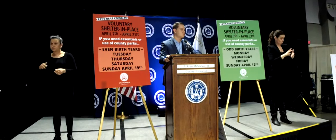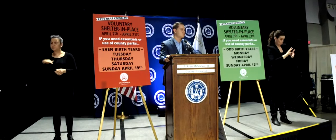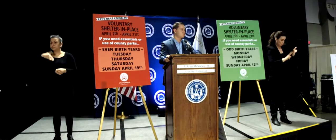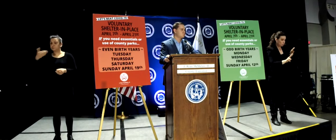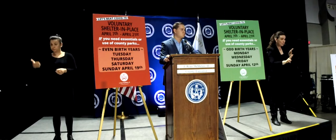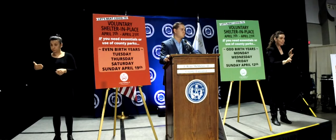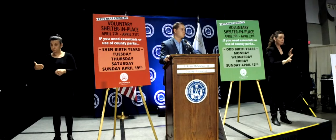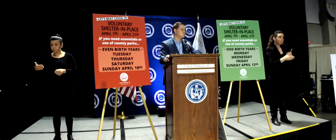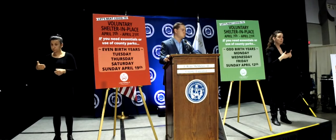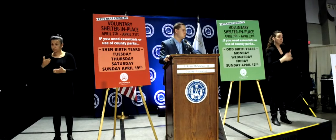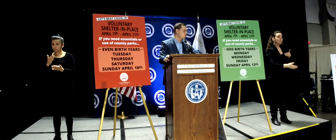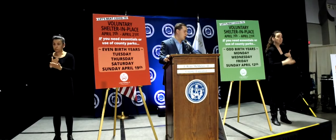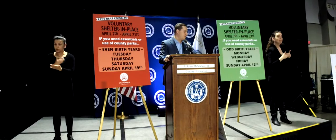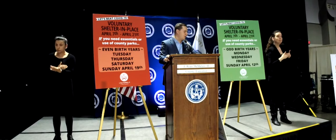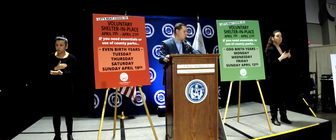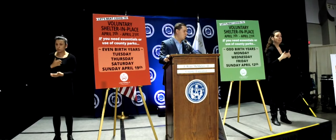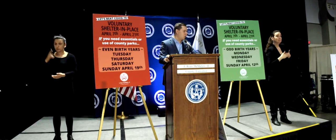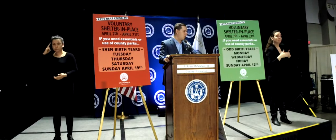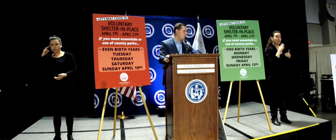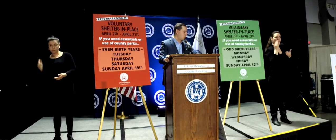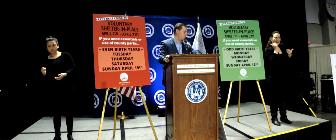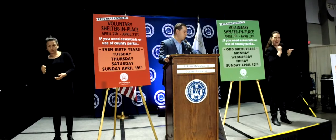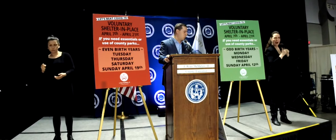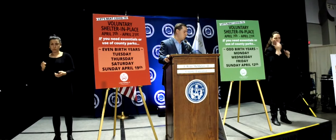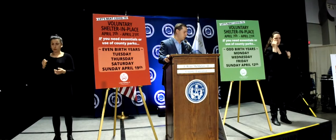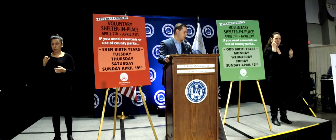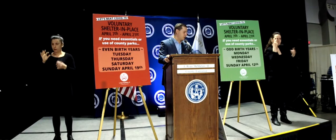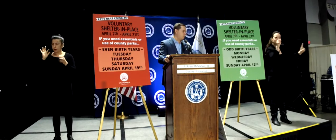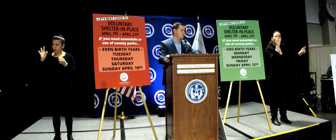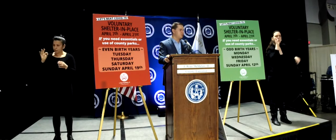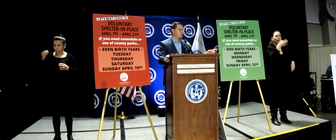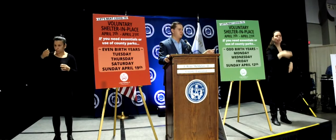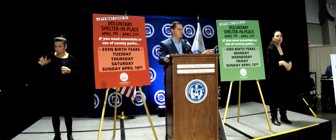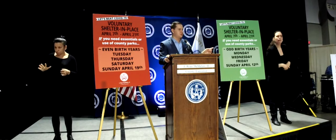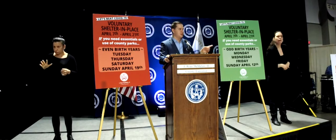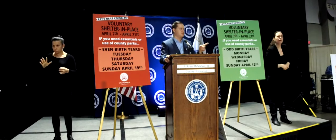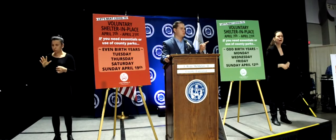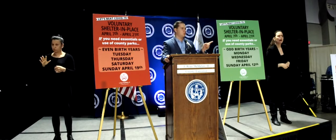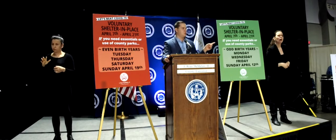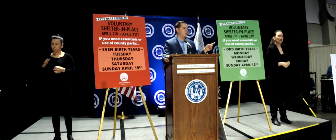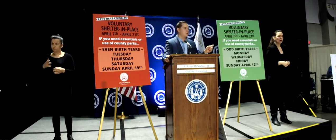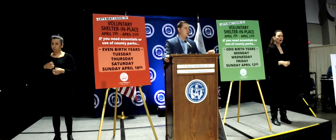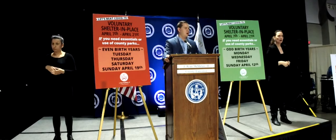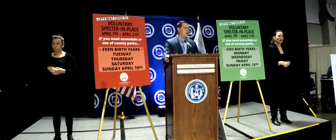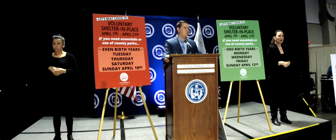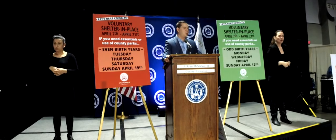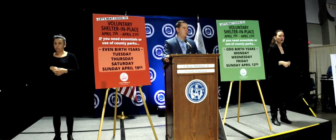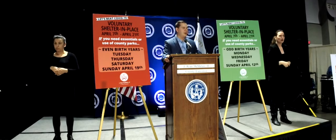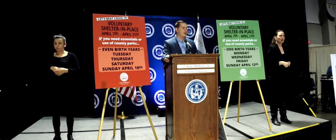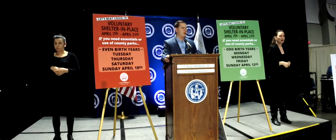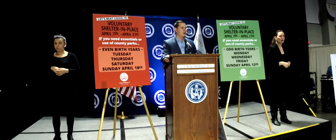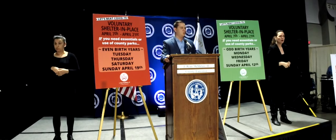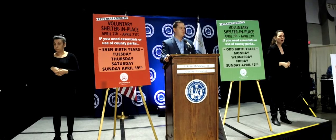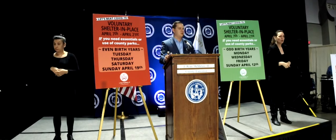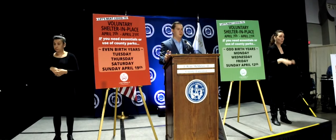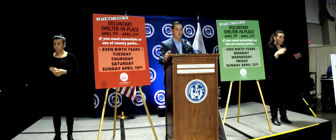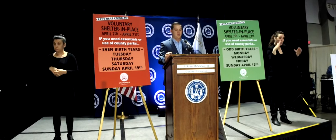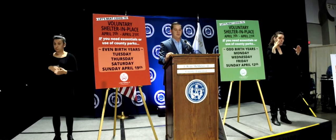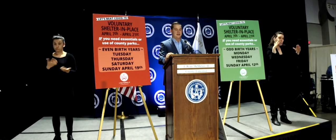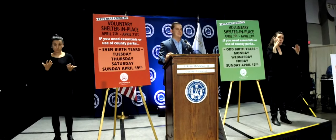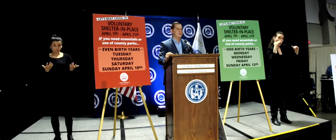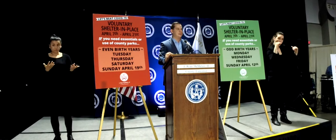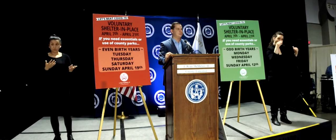whether we've succeeded? I think what we'll know, hopefully in 1 week, Tim, we'll see some of the success with the mobile data, and we'll